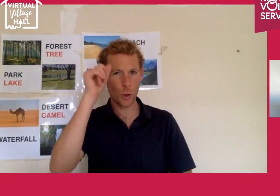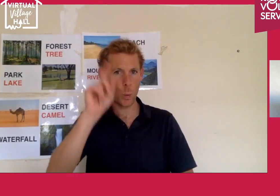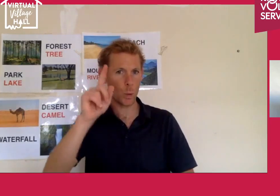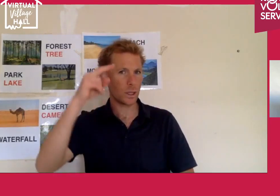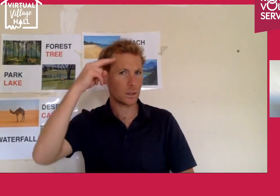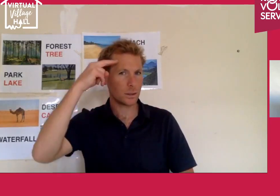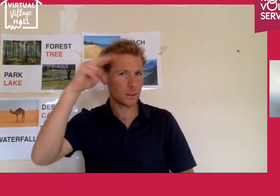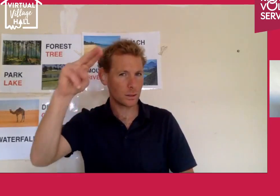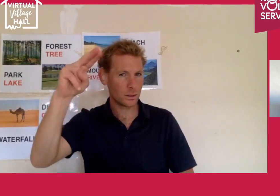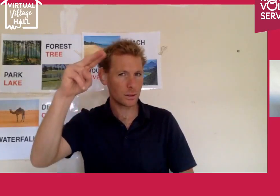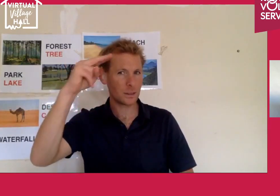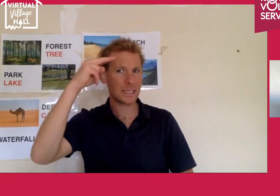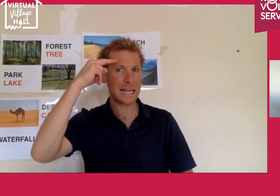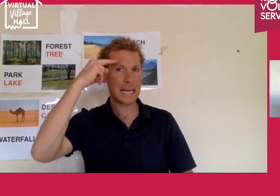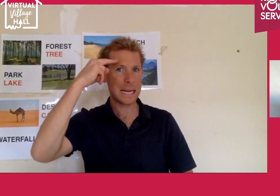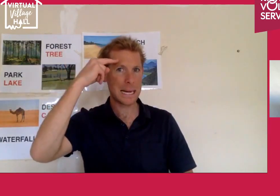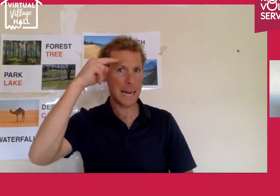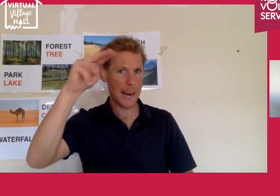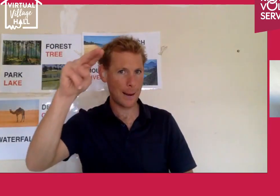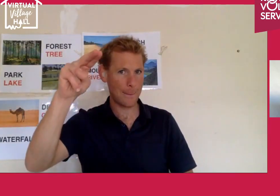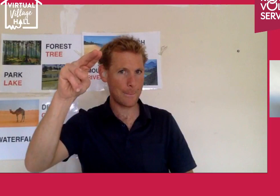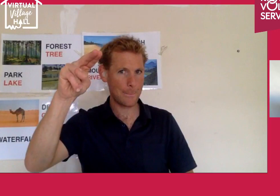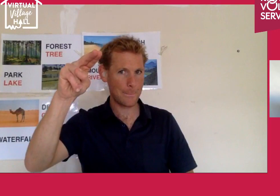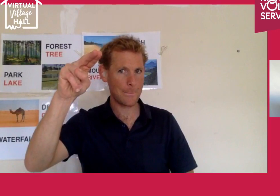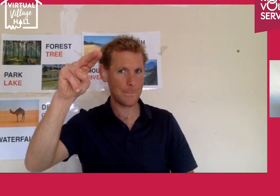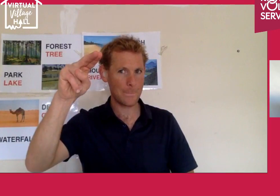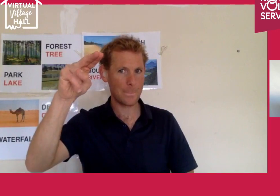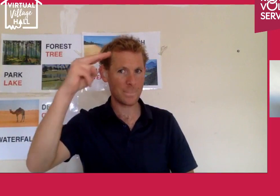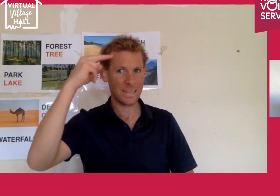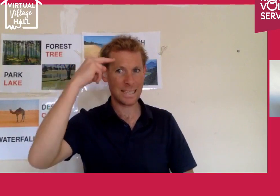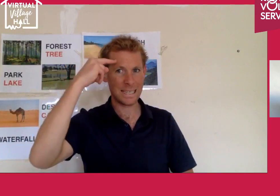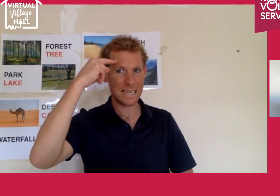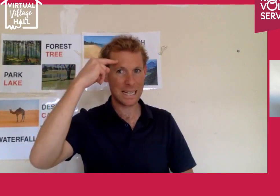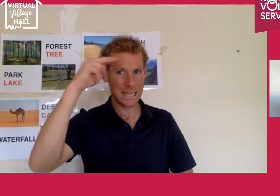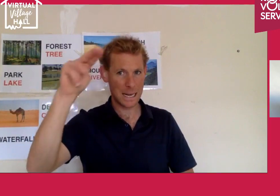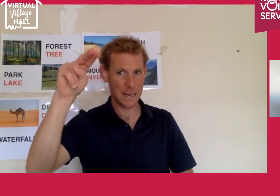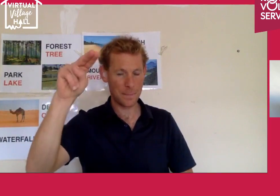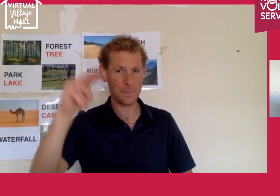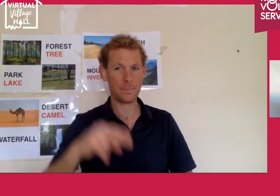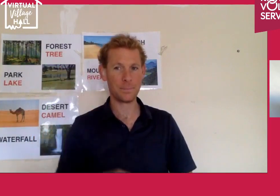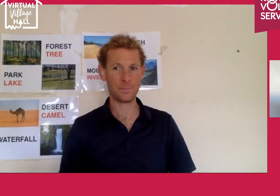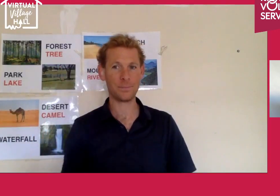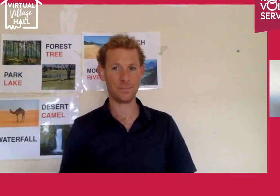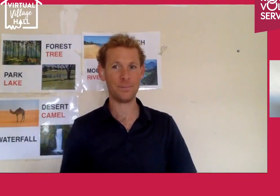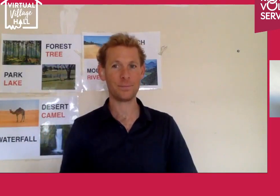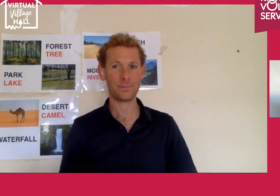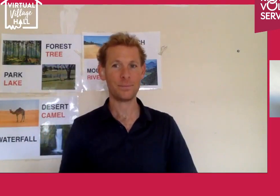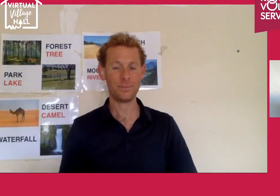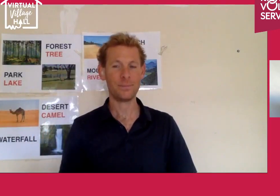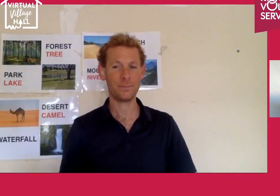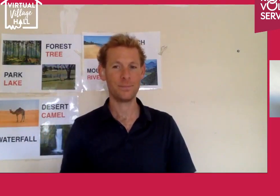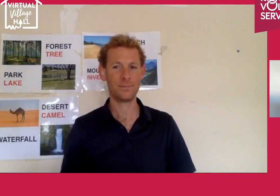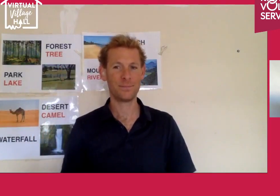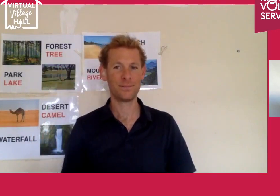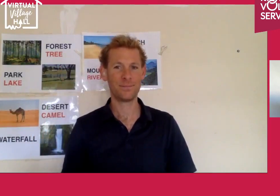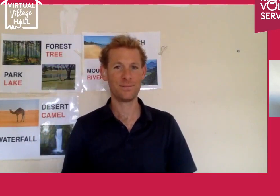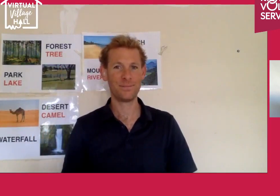So it's very important to know how to spell your name. Okay, so this is the sign for name from your forehead